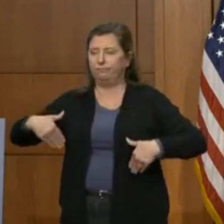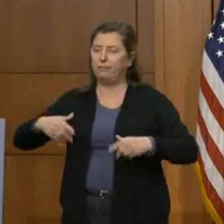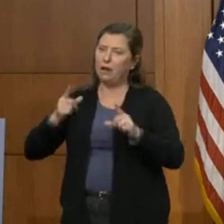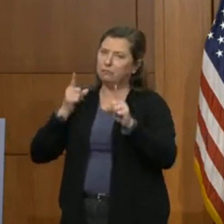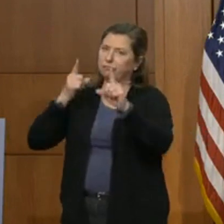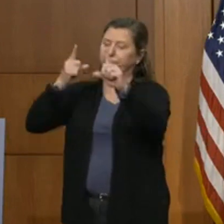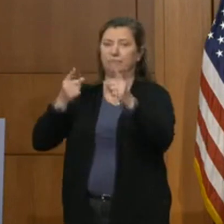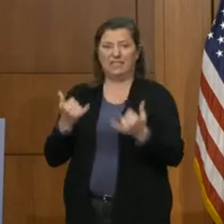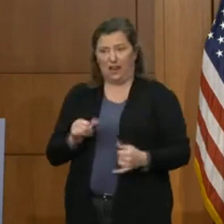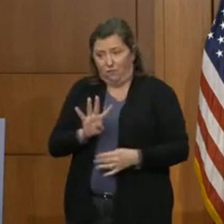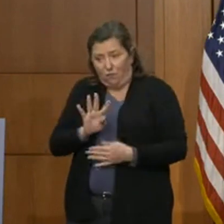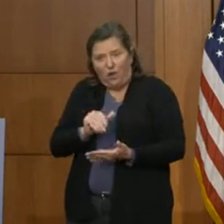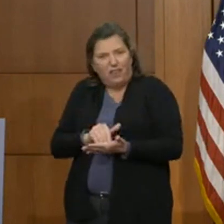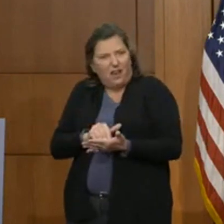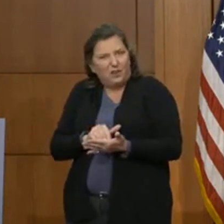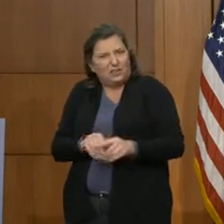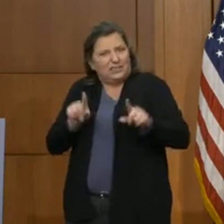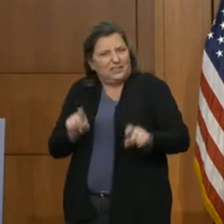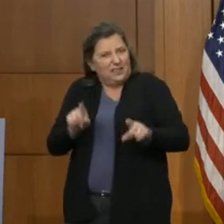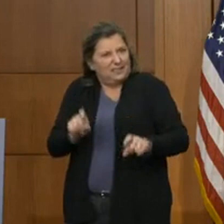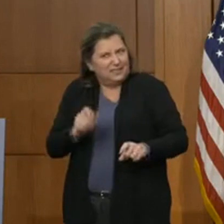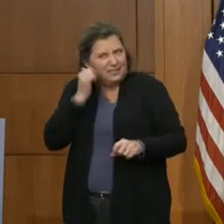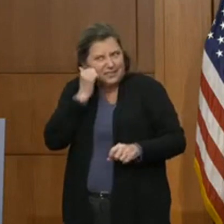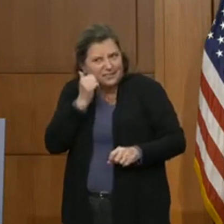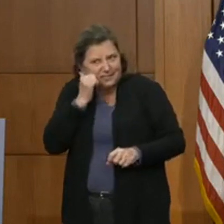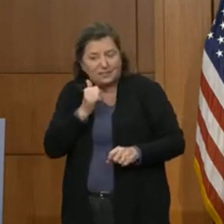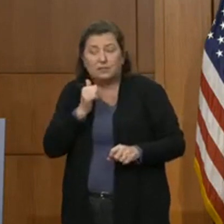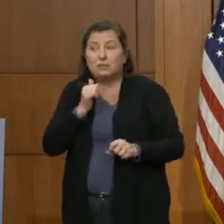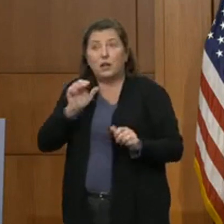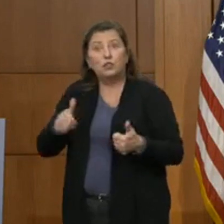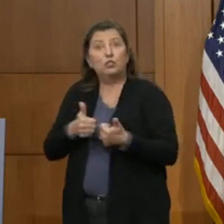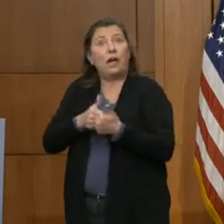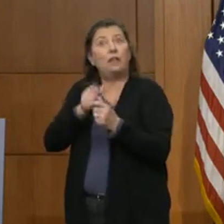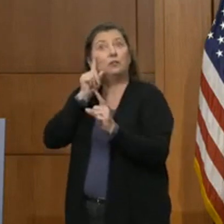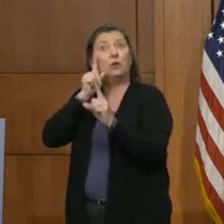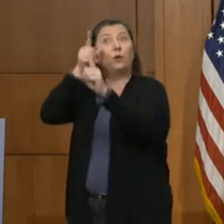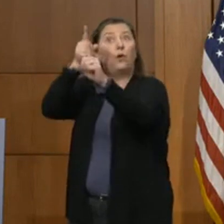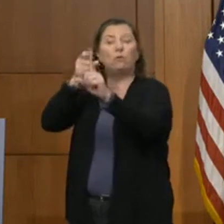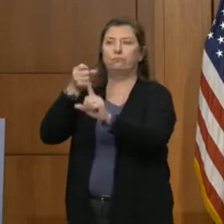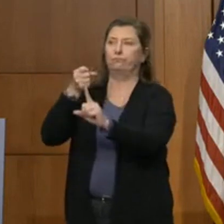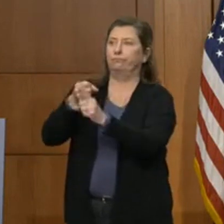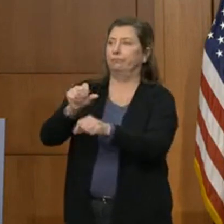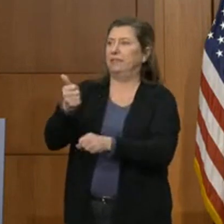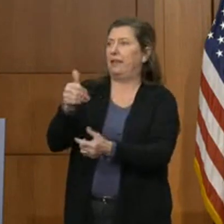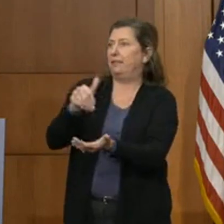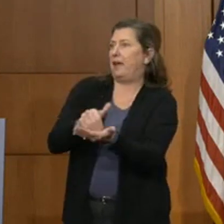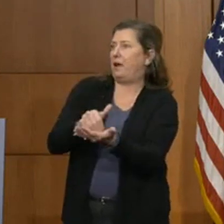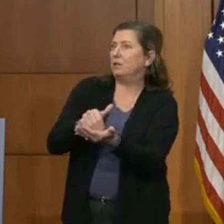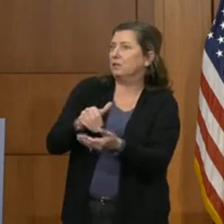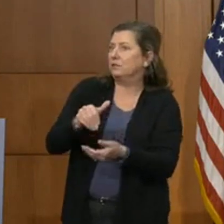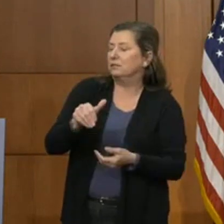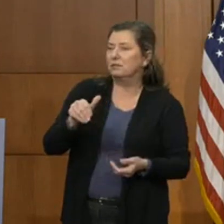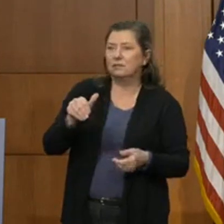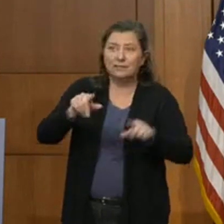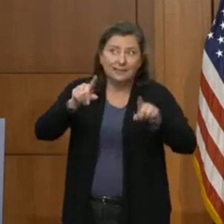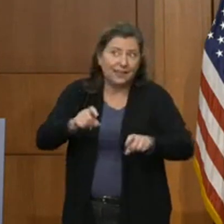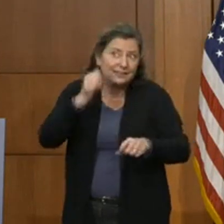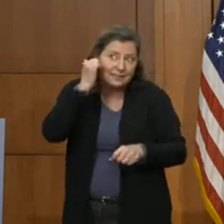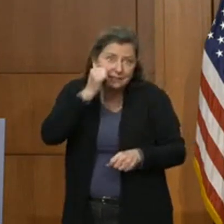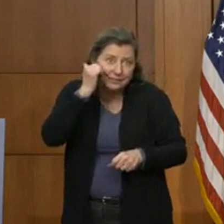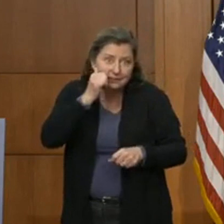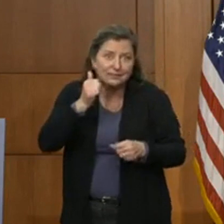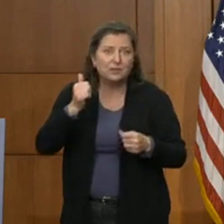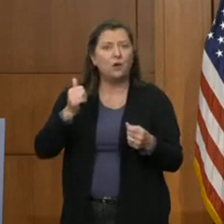We're up to 4,000 tests. Our challenge, our goal is to get to to 10,000 tests. So